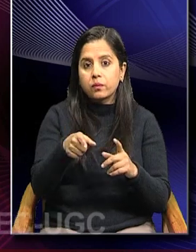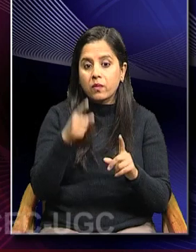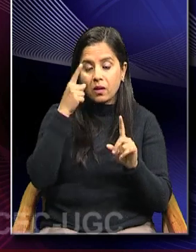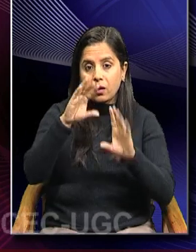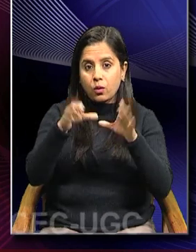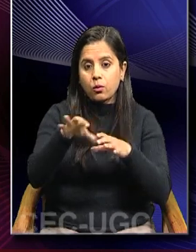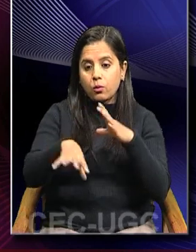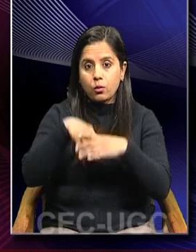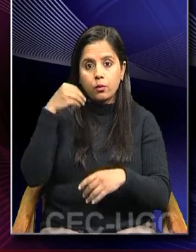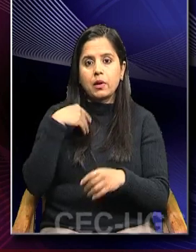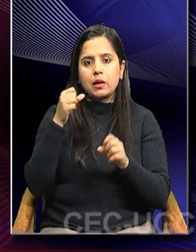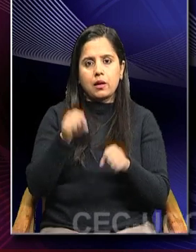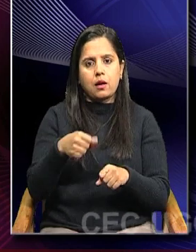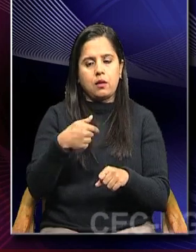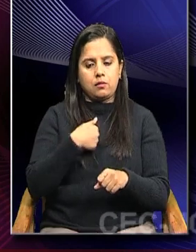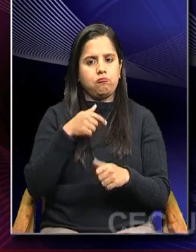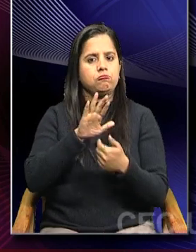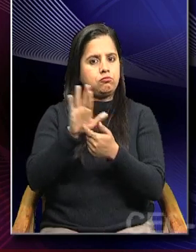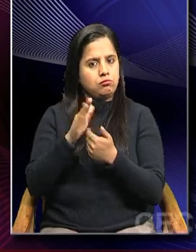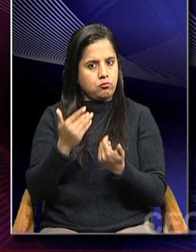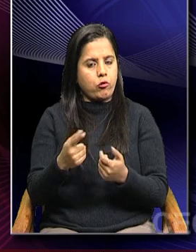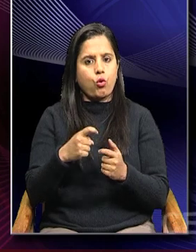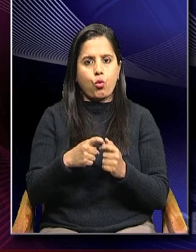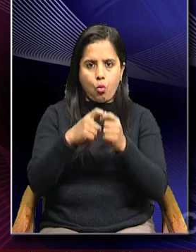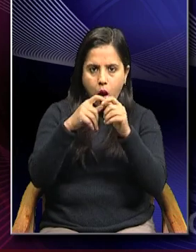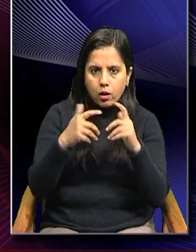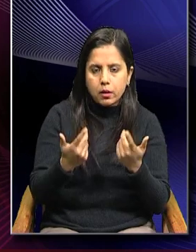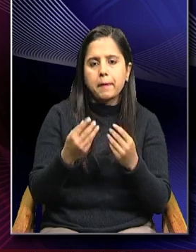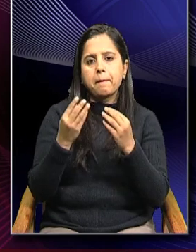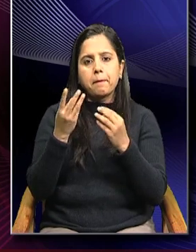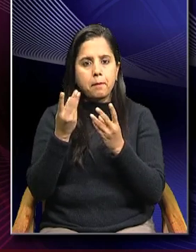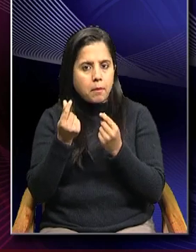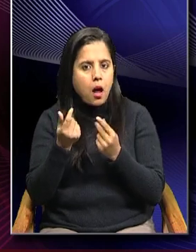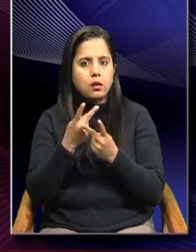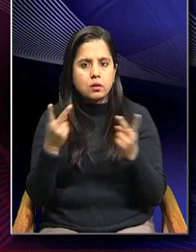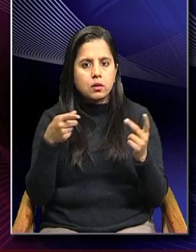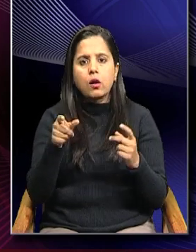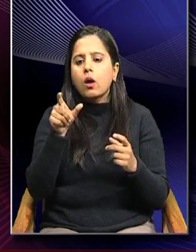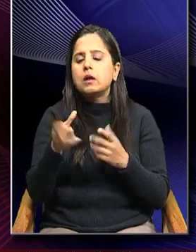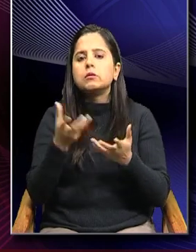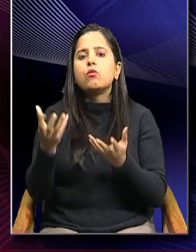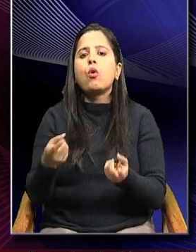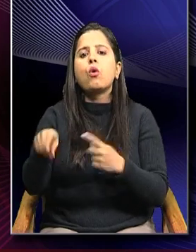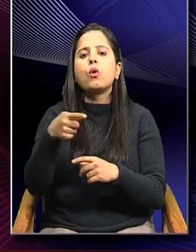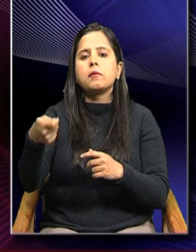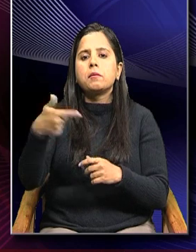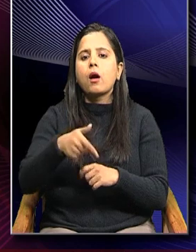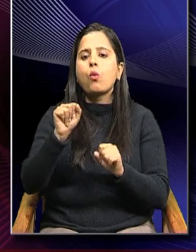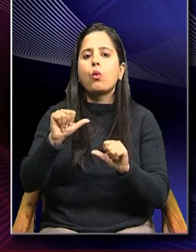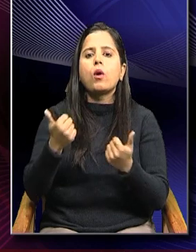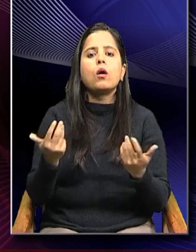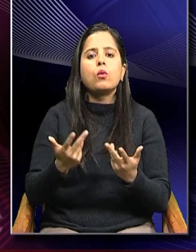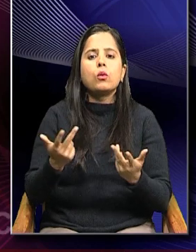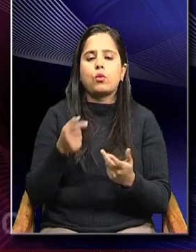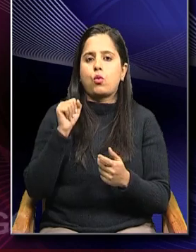market we can position ourselves in terms of quality and price, that what my customer want, what is their paying capacity and